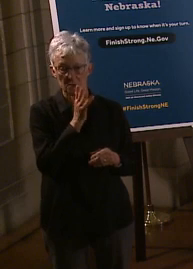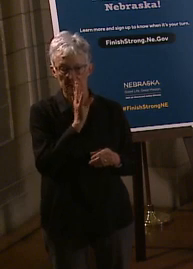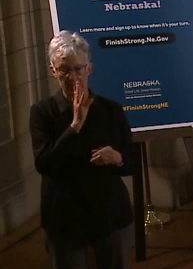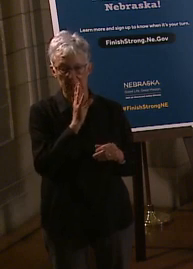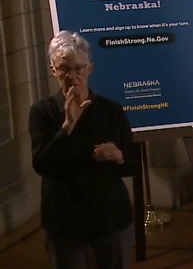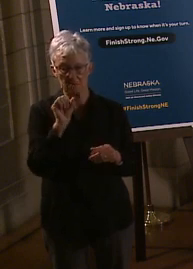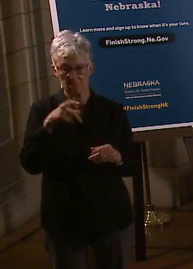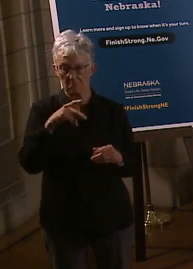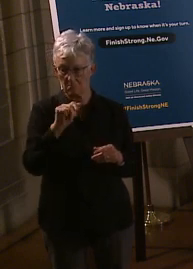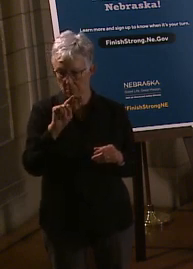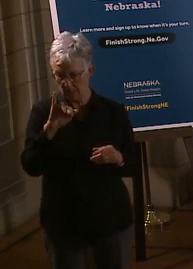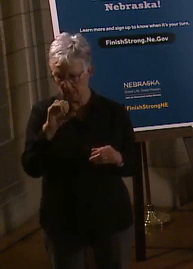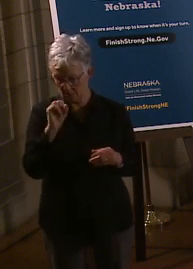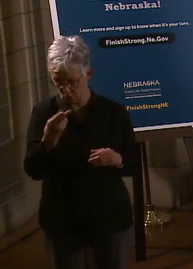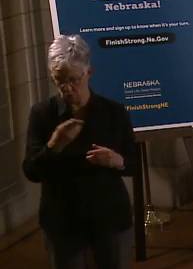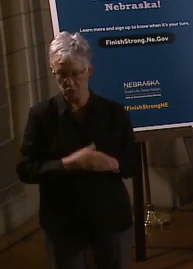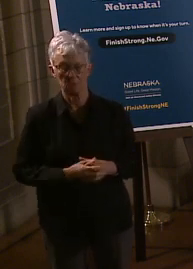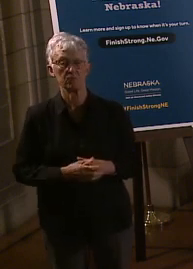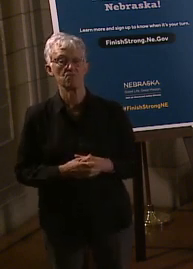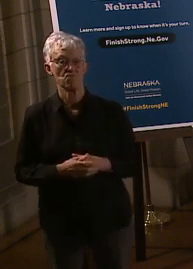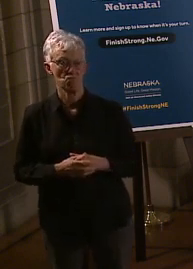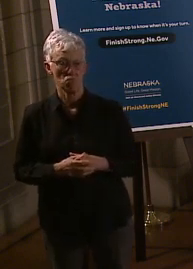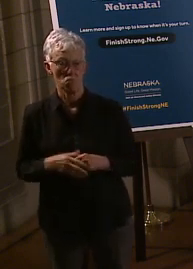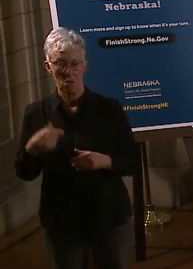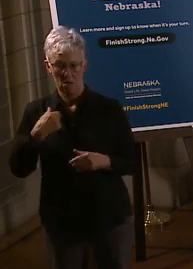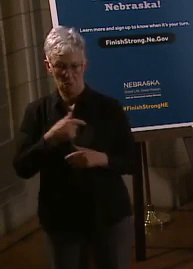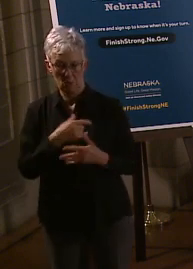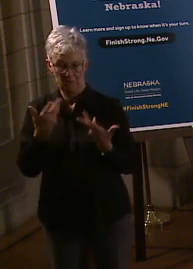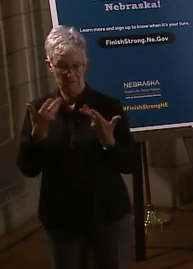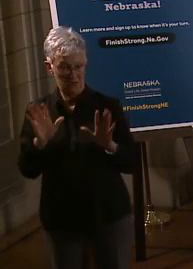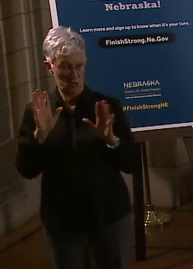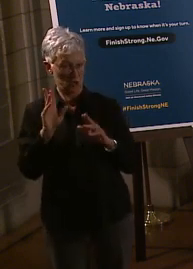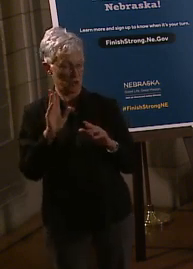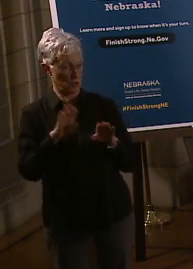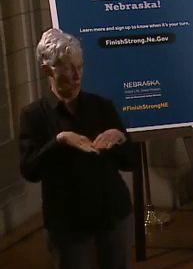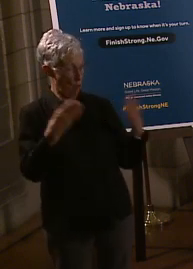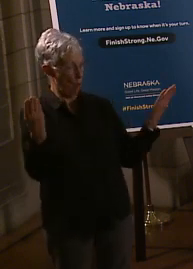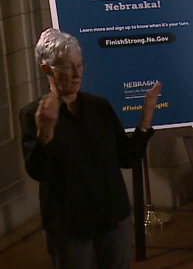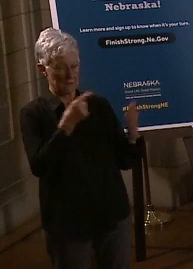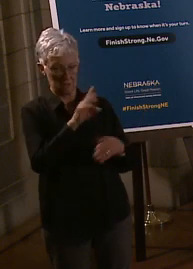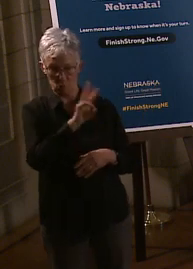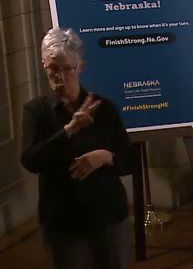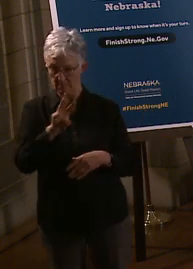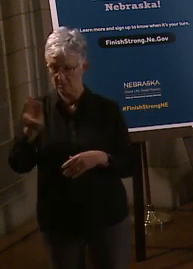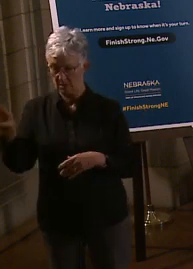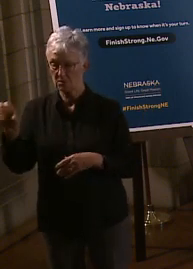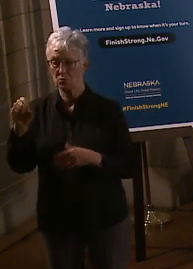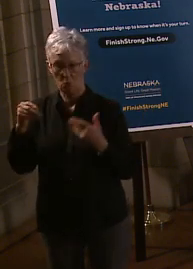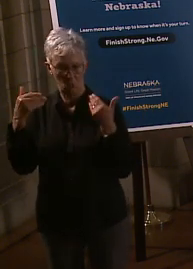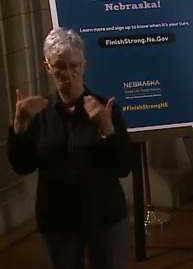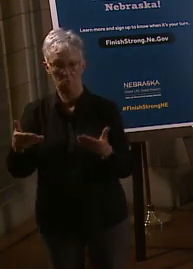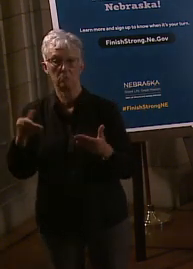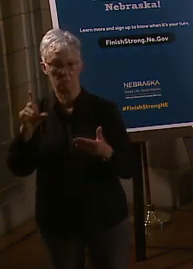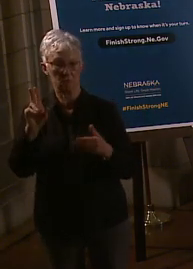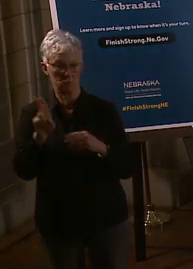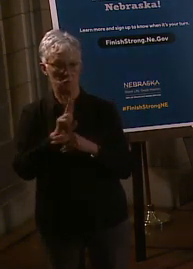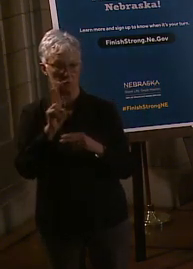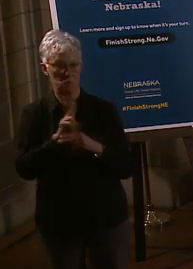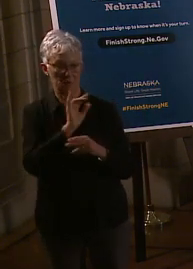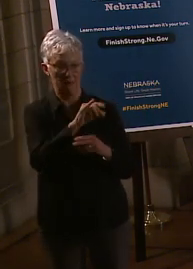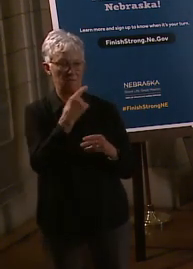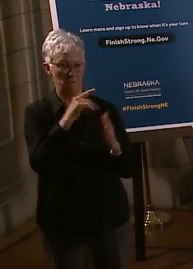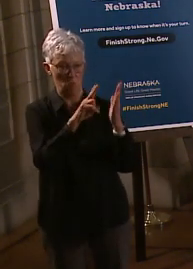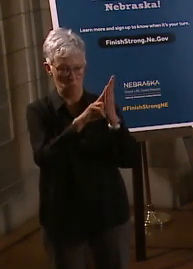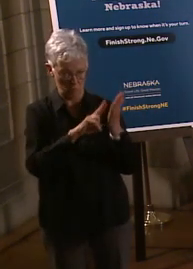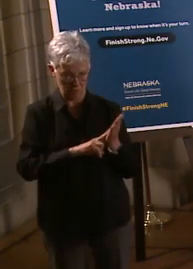so many of you have already used it. But if you weren't aware and you need that, then please go ahead and do that.